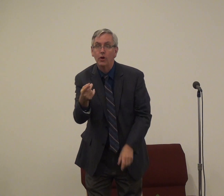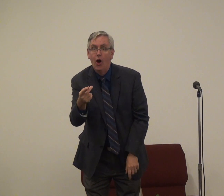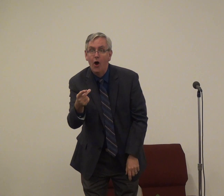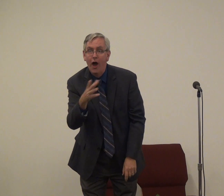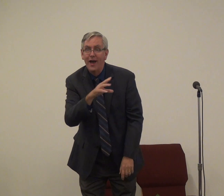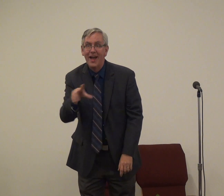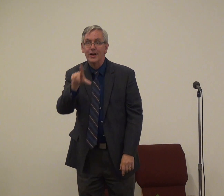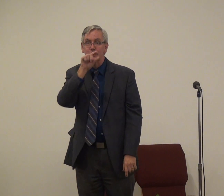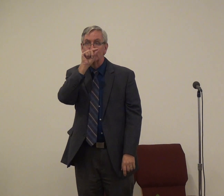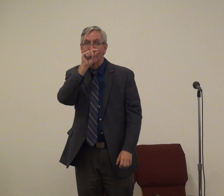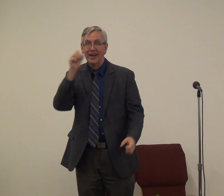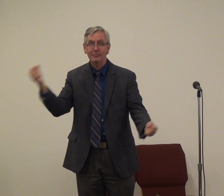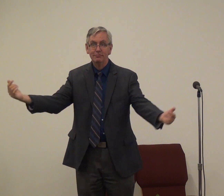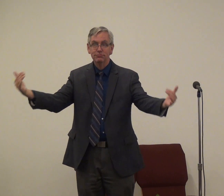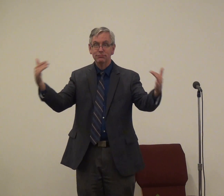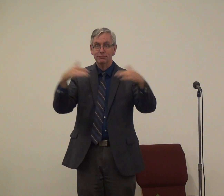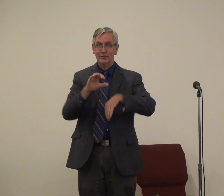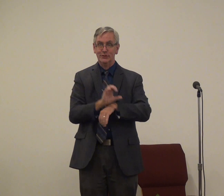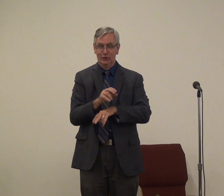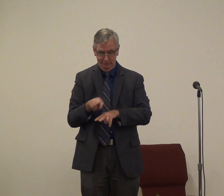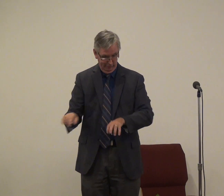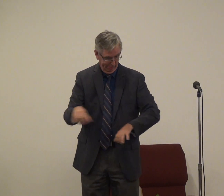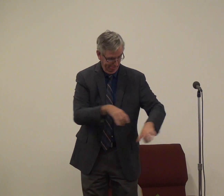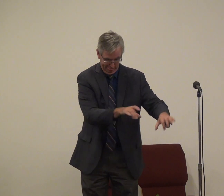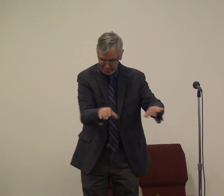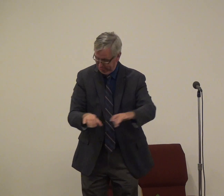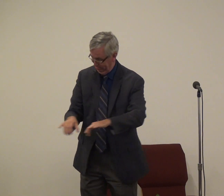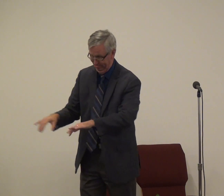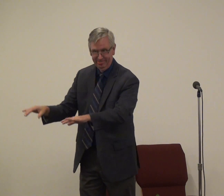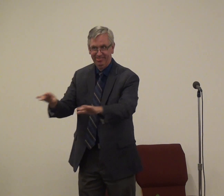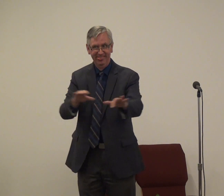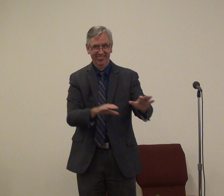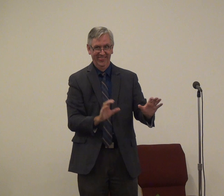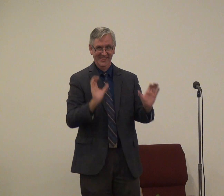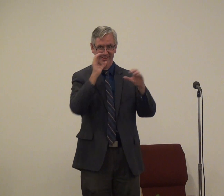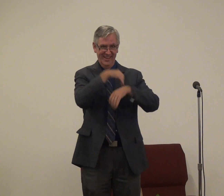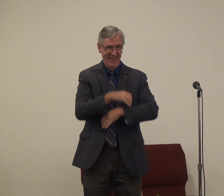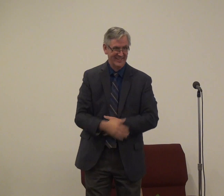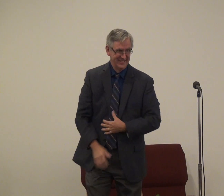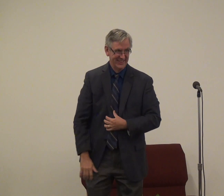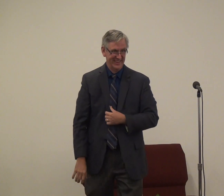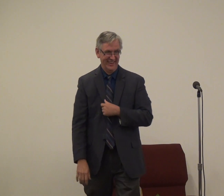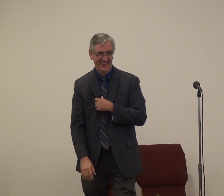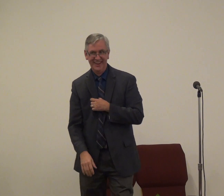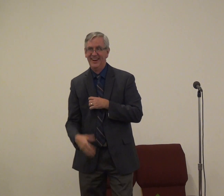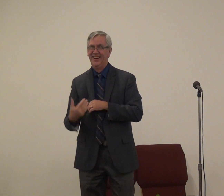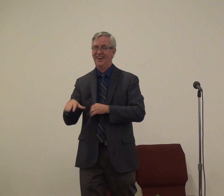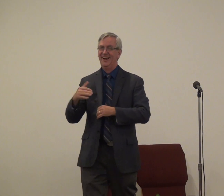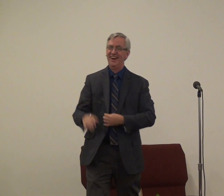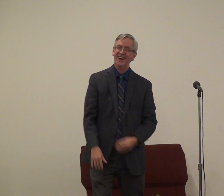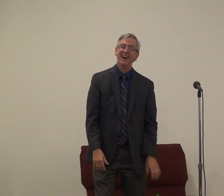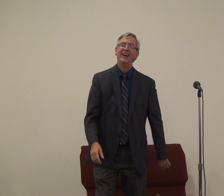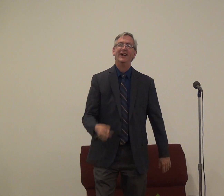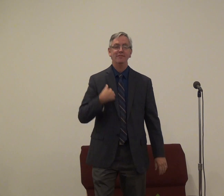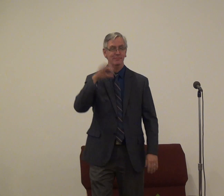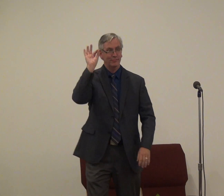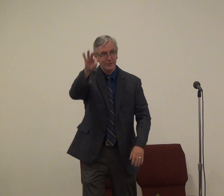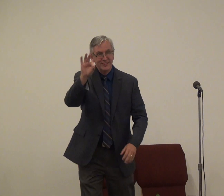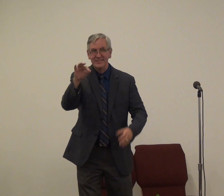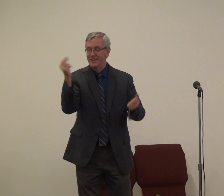came to church, including the dogs and the chickens. And they ran around during the service. It was quite unusual.